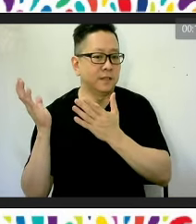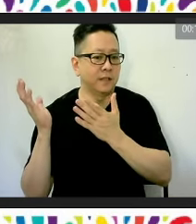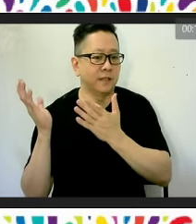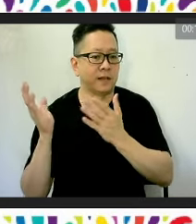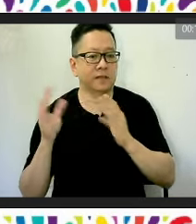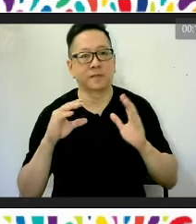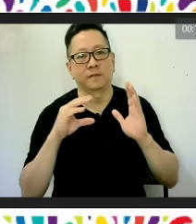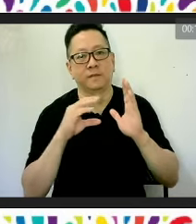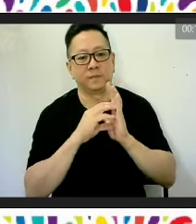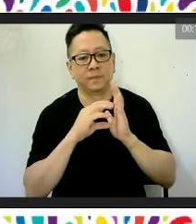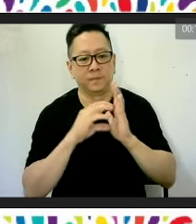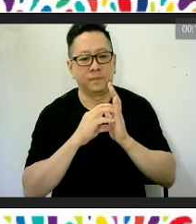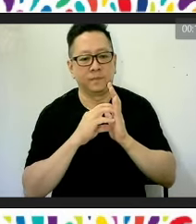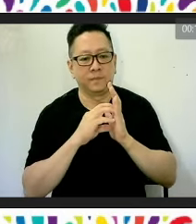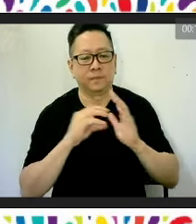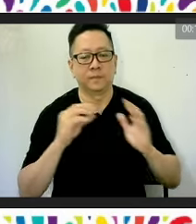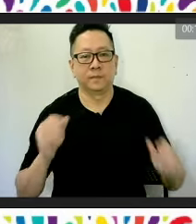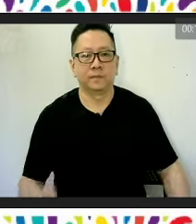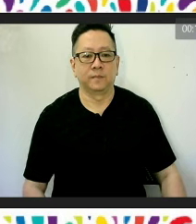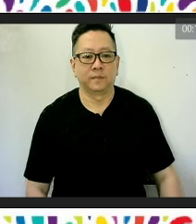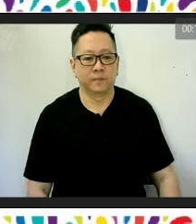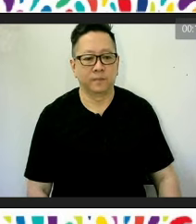This is the text.